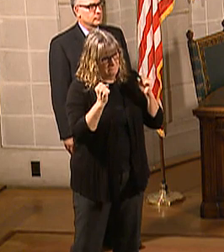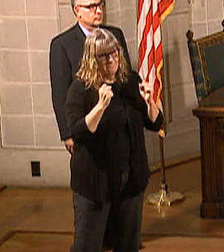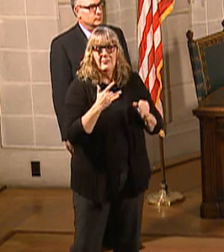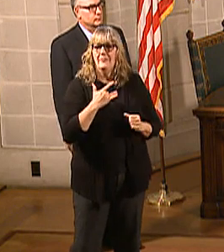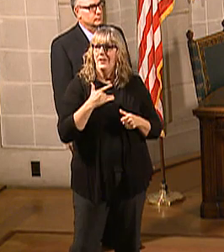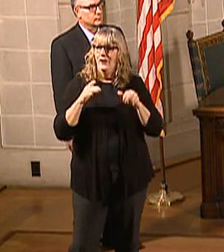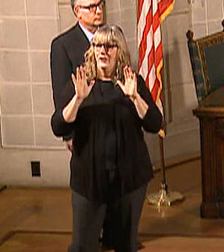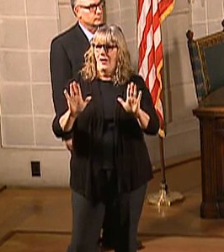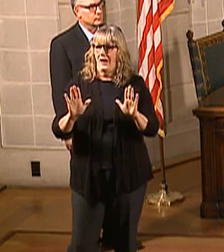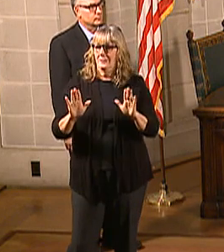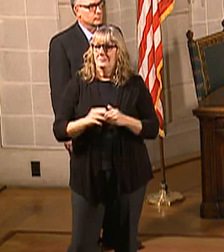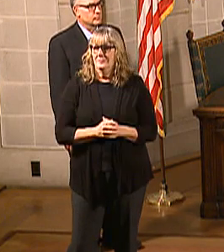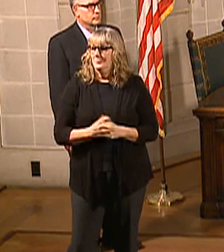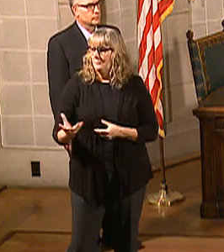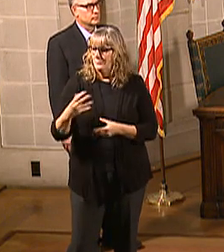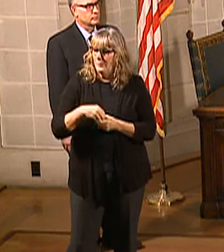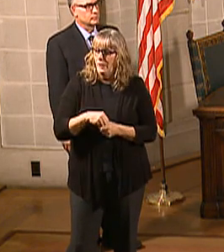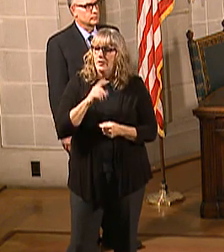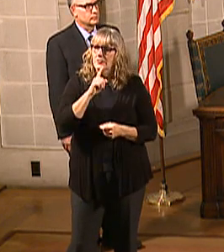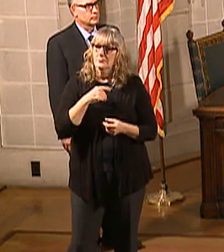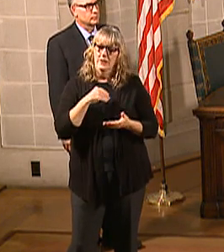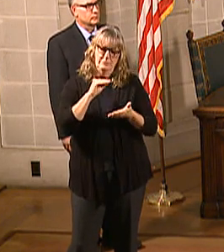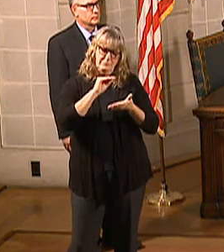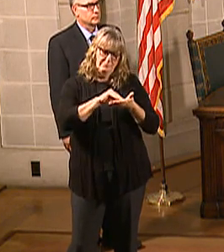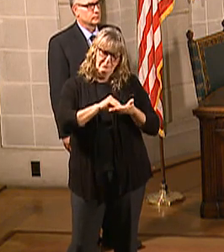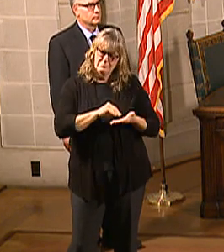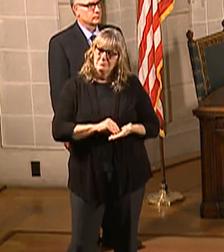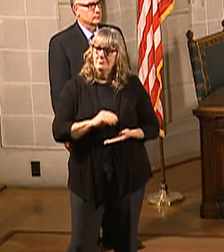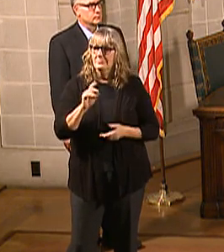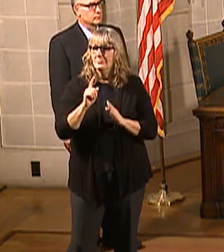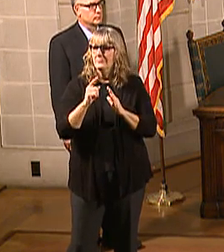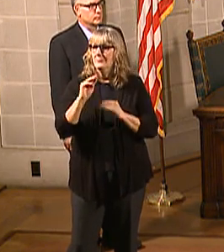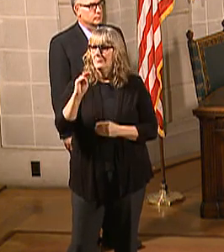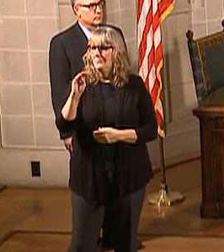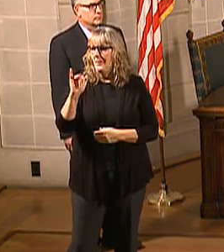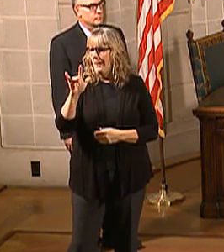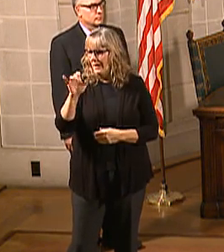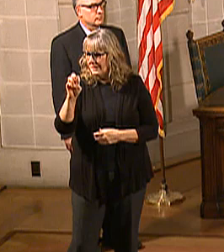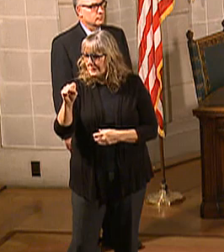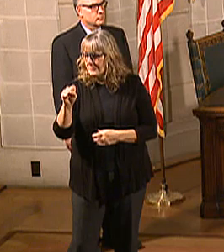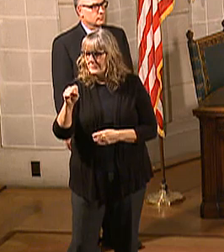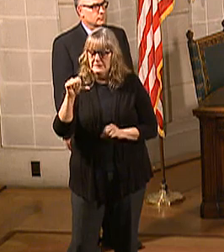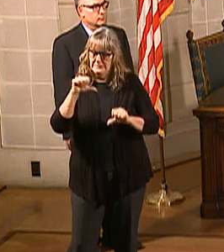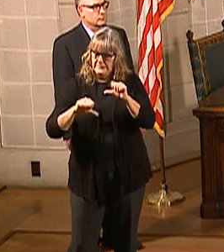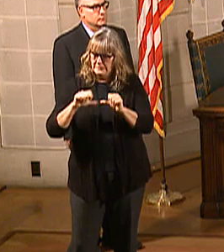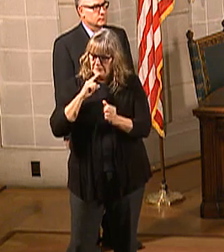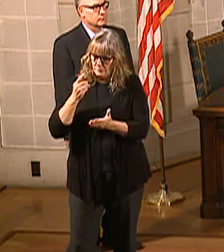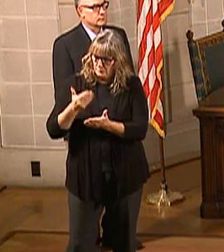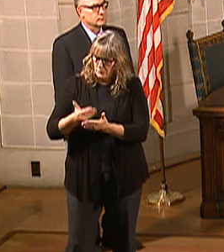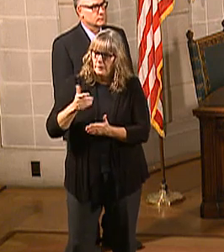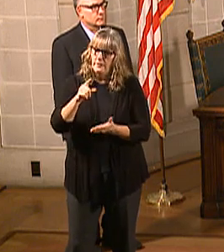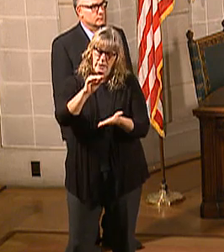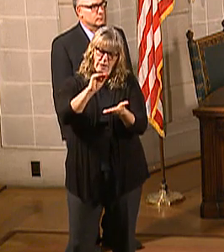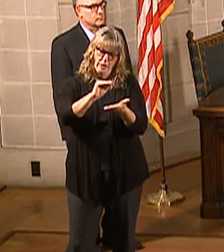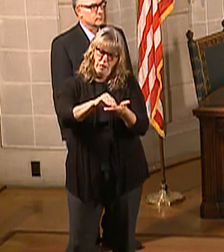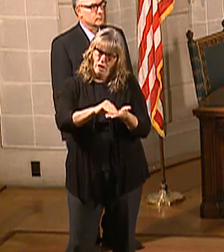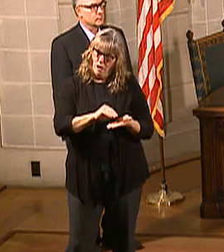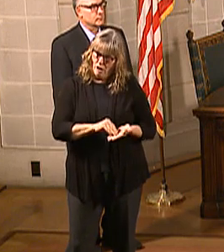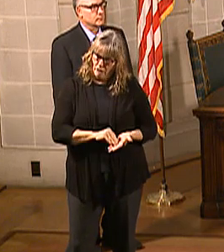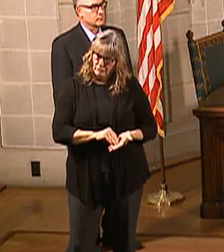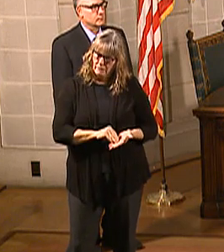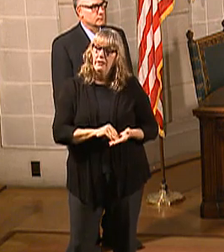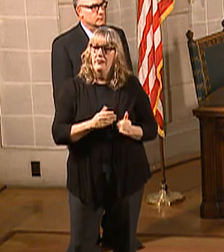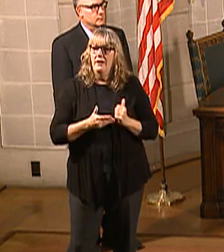And part of that has become logging my miles. And the science is proven that logging miles